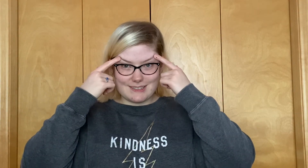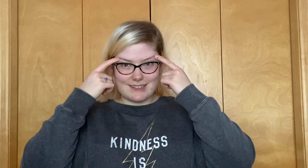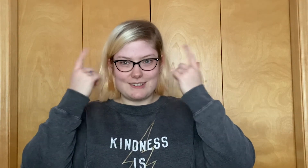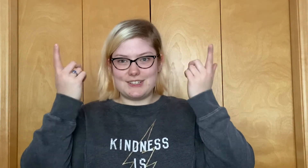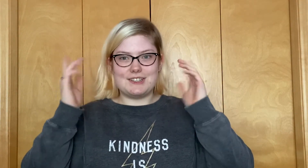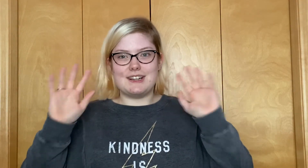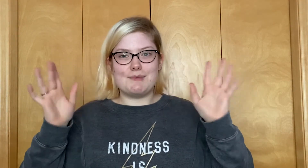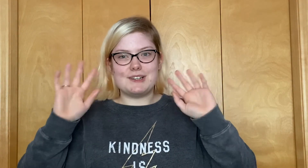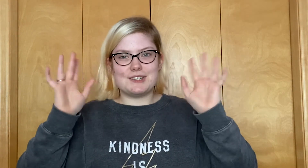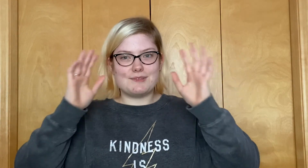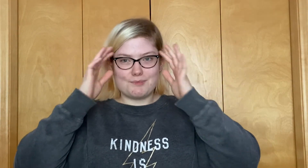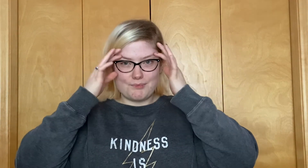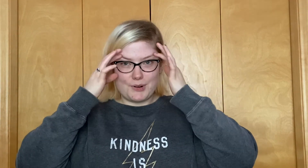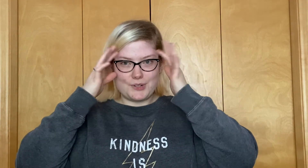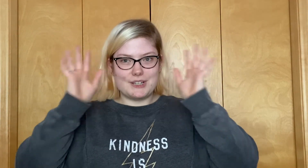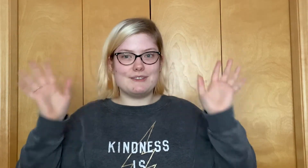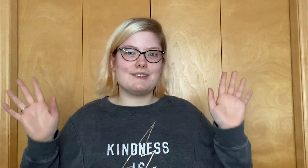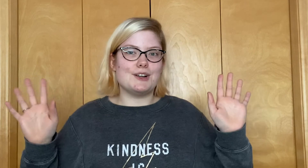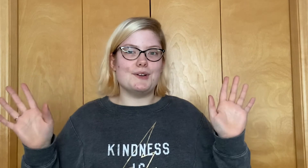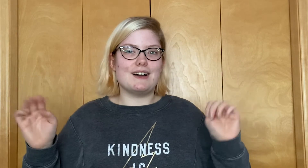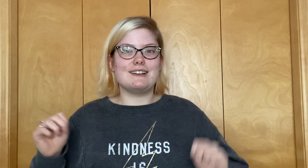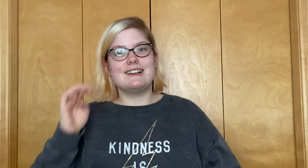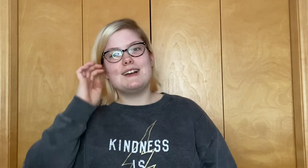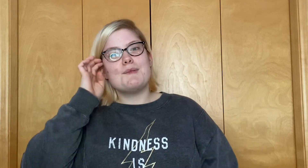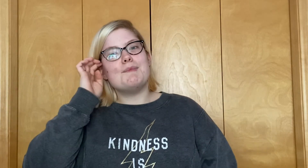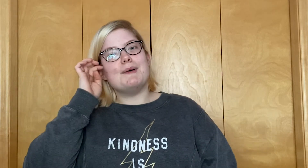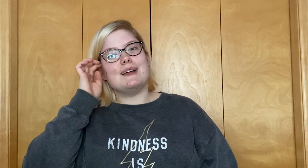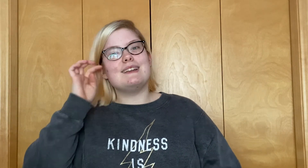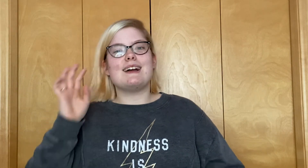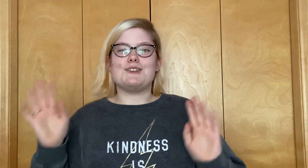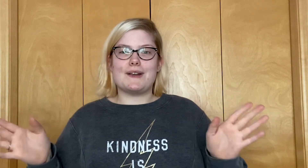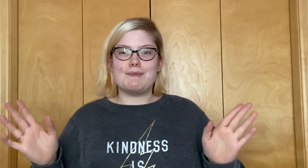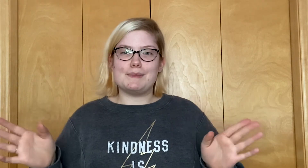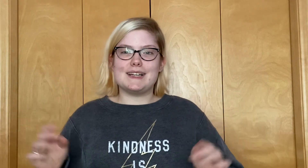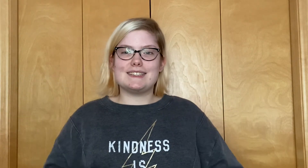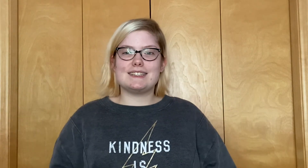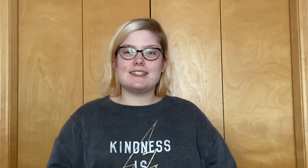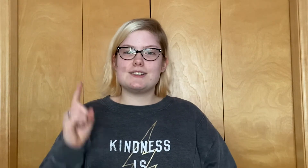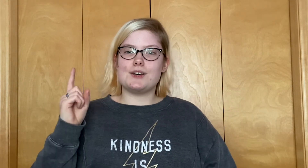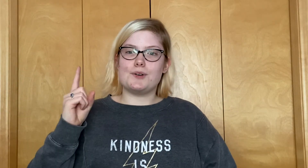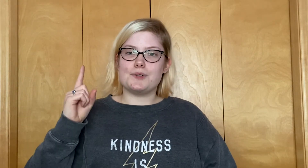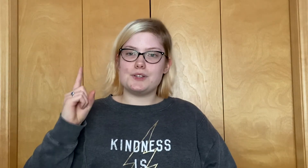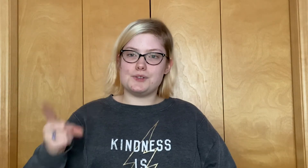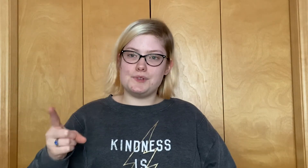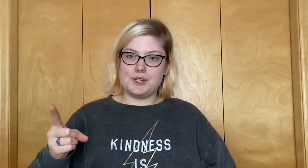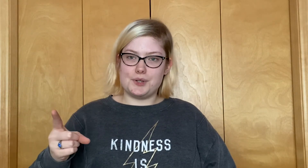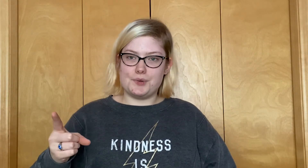there's just not much motion going on, but I try my best. So, do you